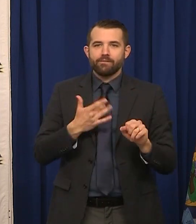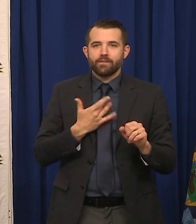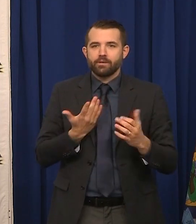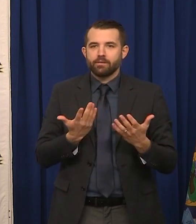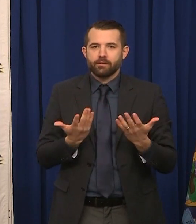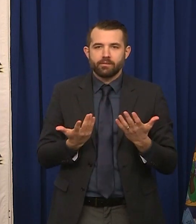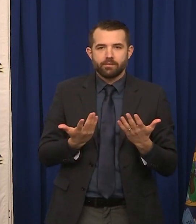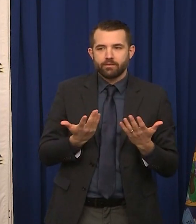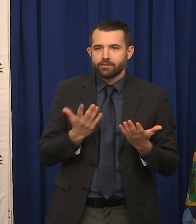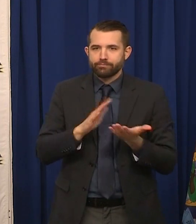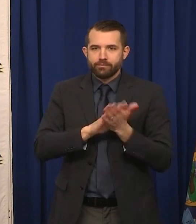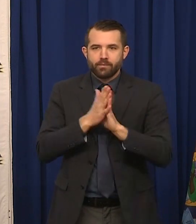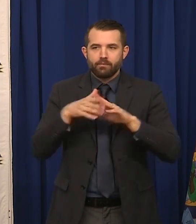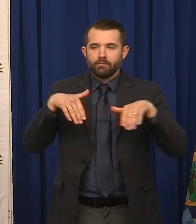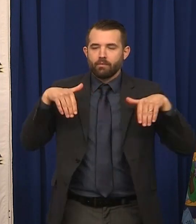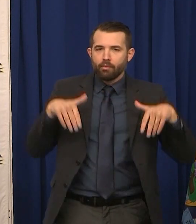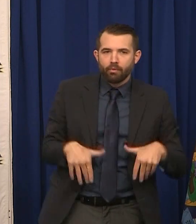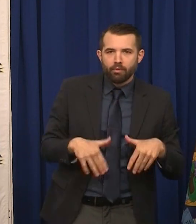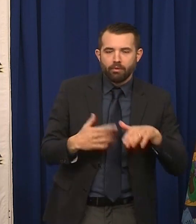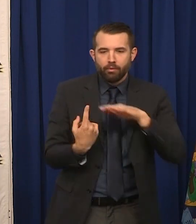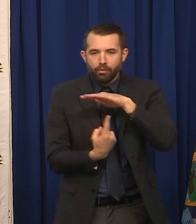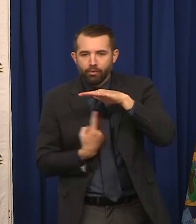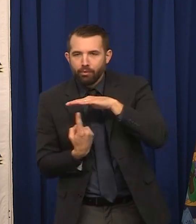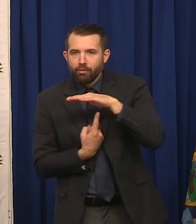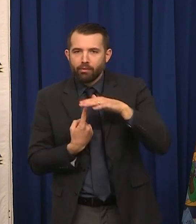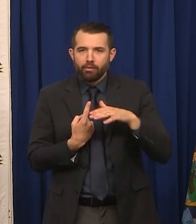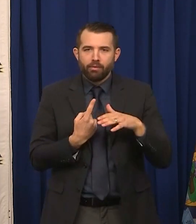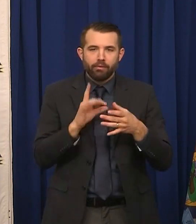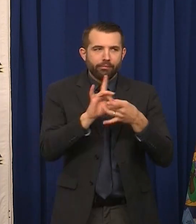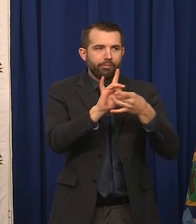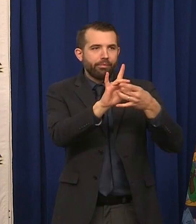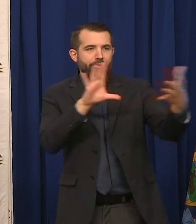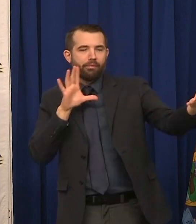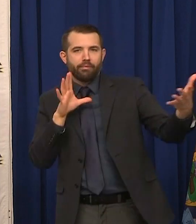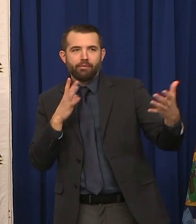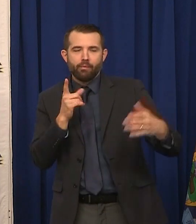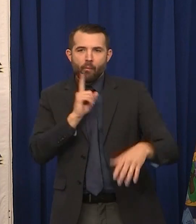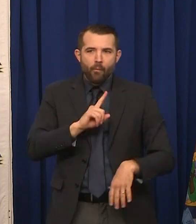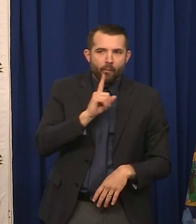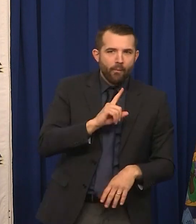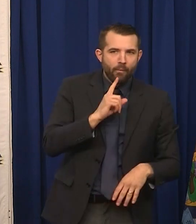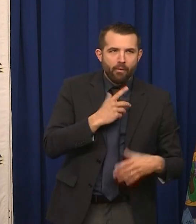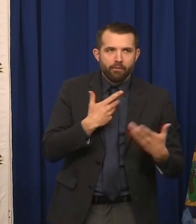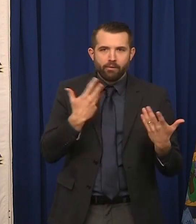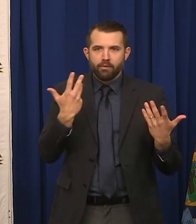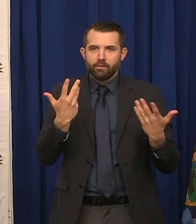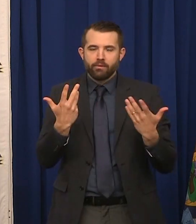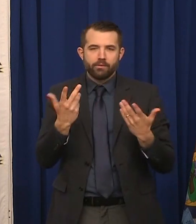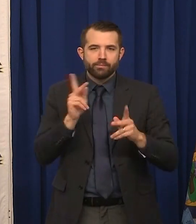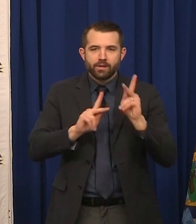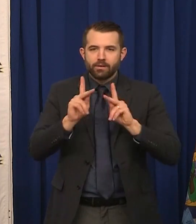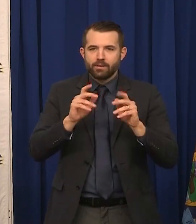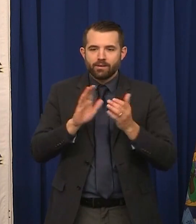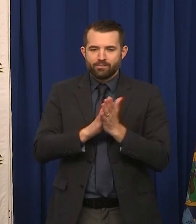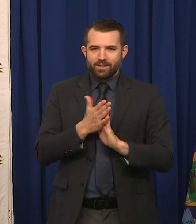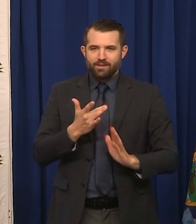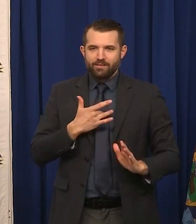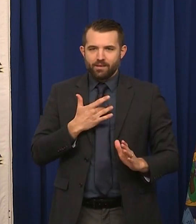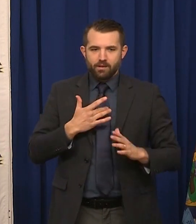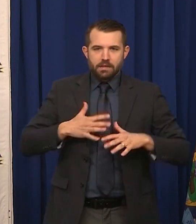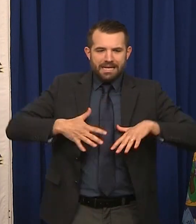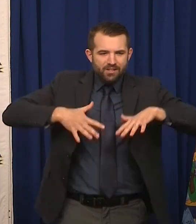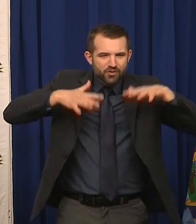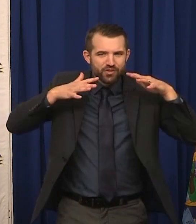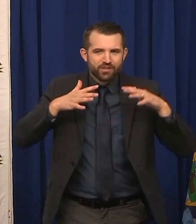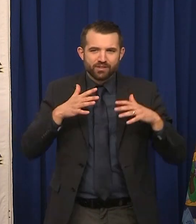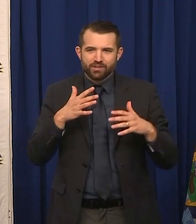of sorts. And that can cause a variety of feelings. It's almost as if at a time